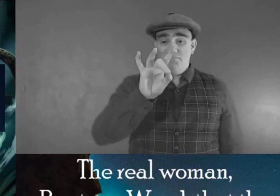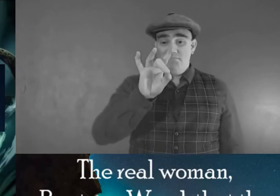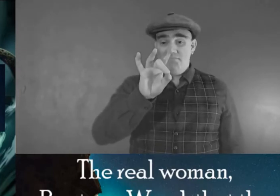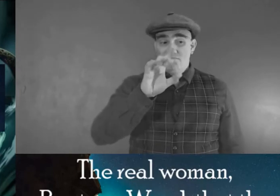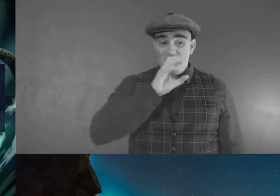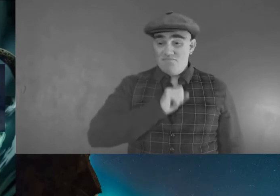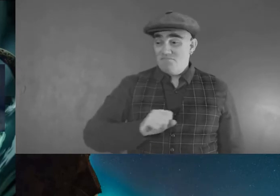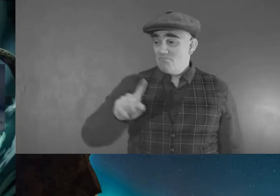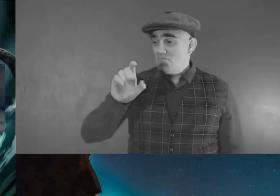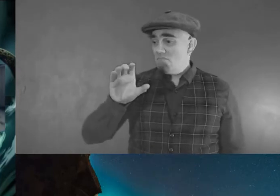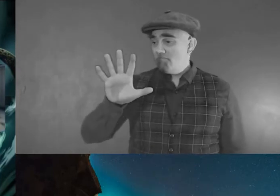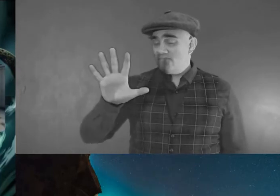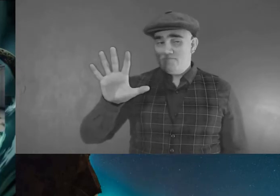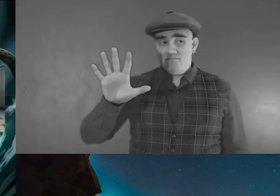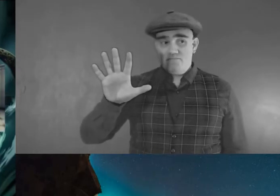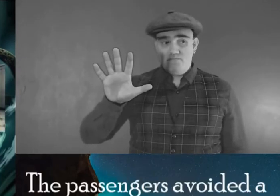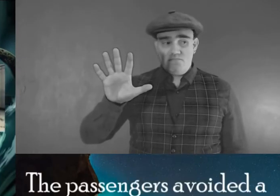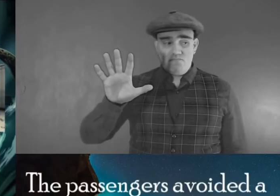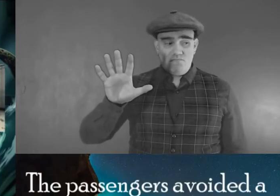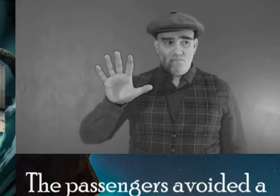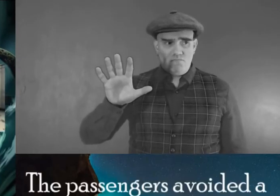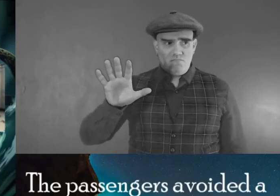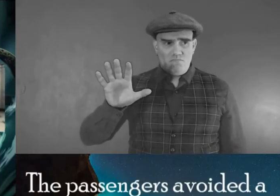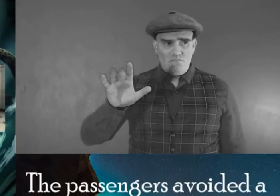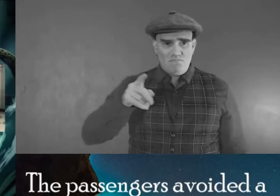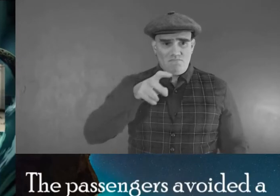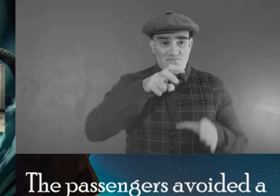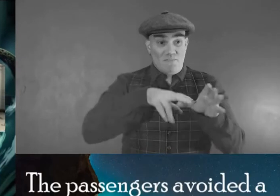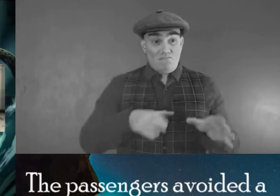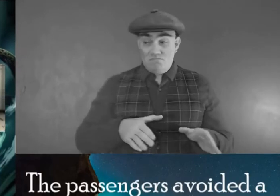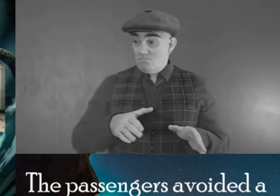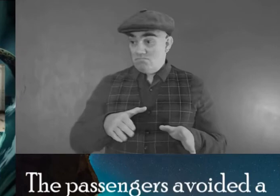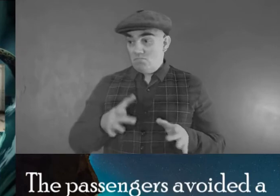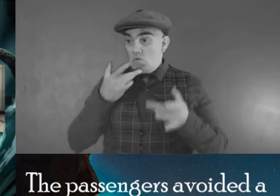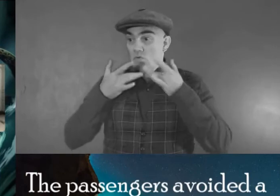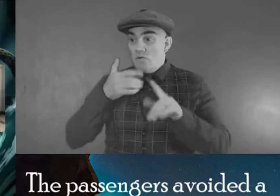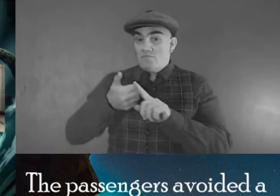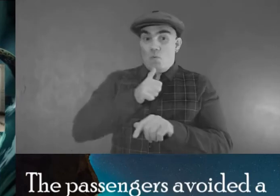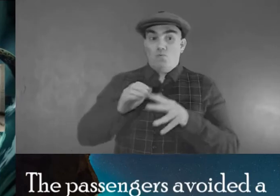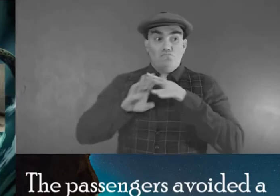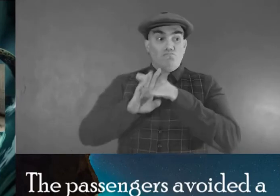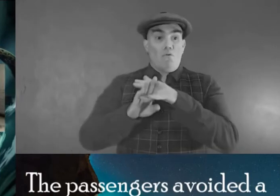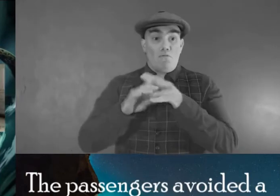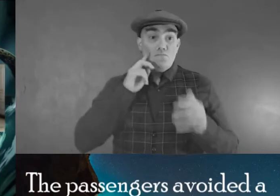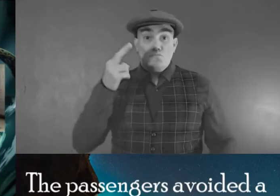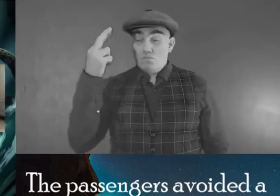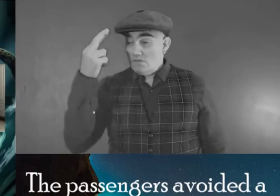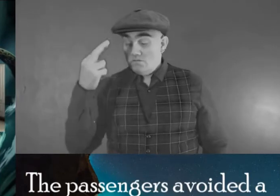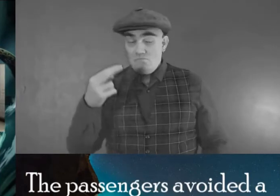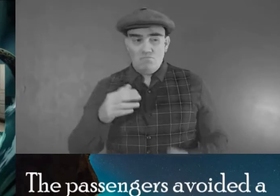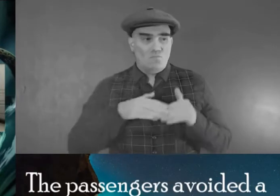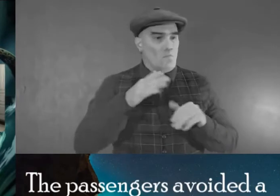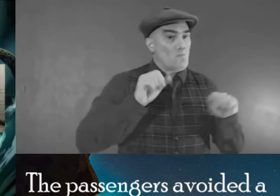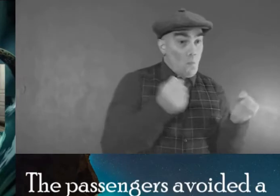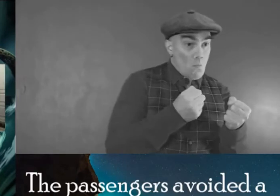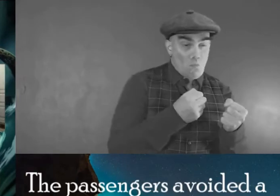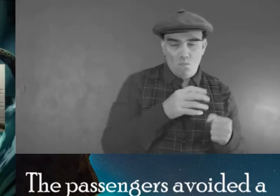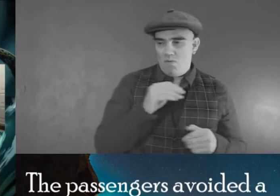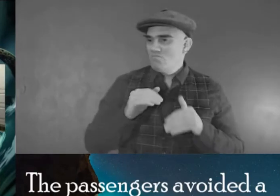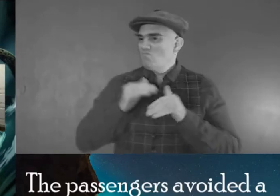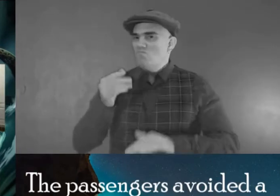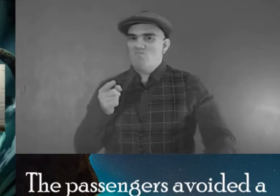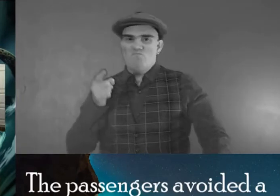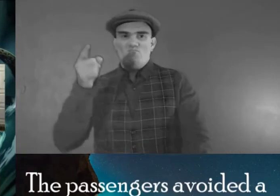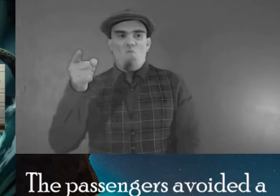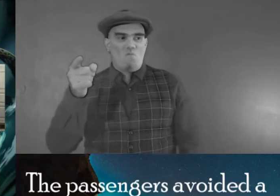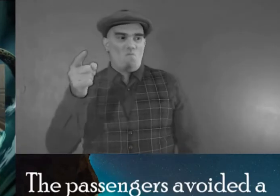of 105. The passengers avoided shark disasters for food-related reasons: too cold